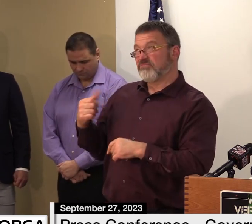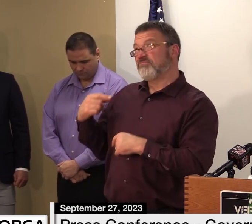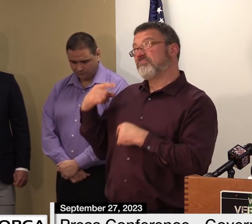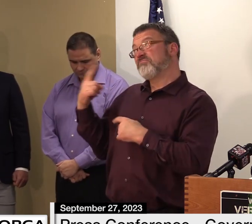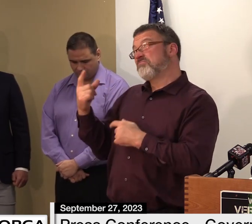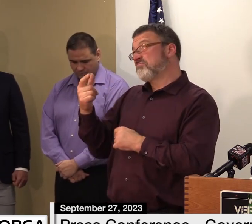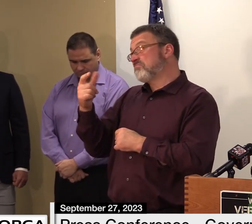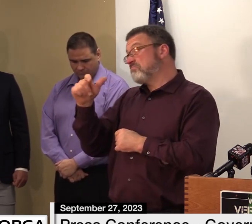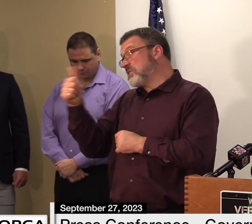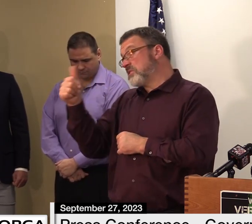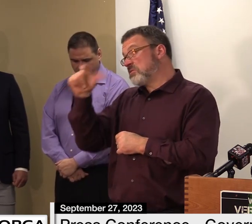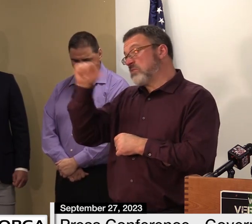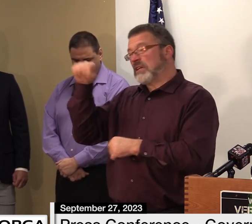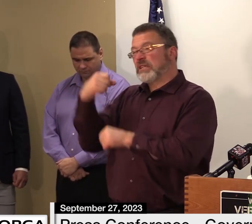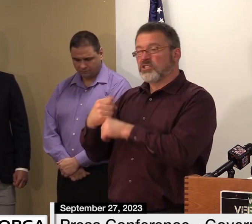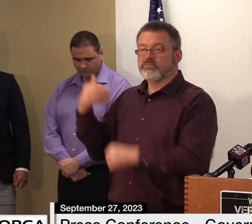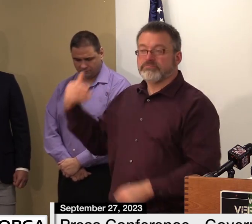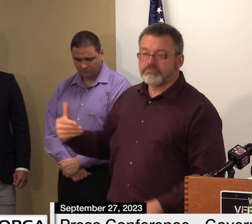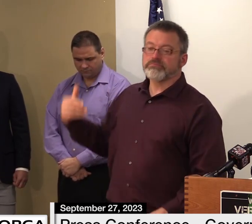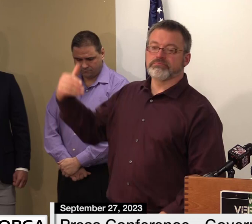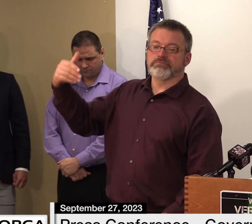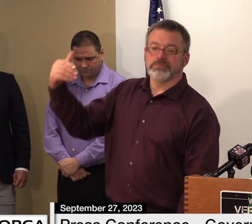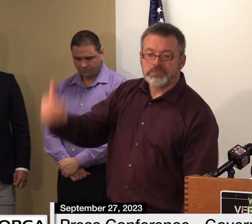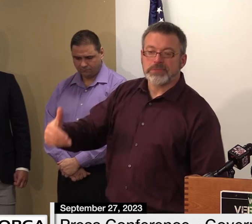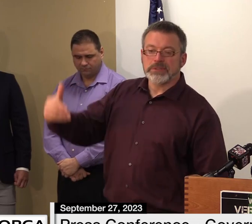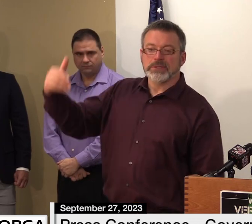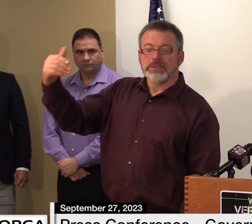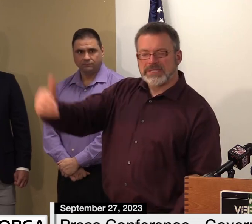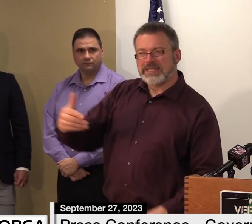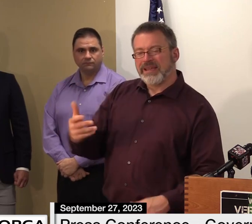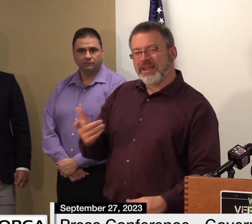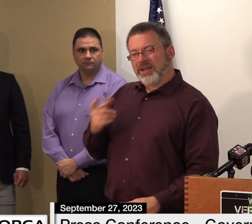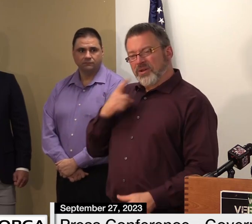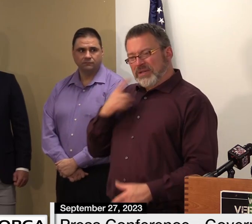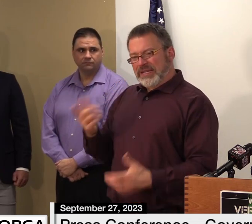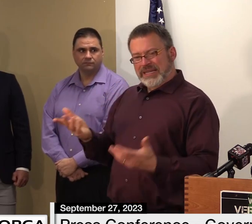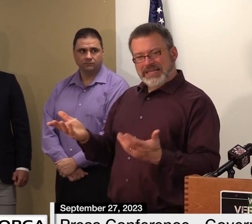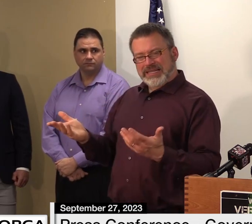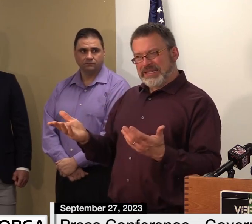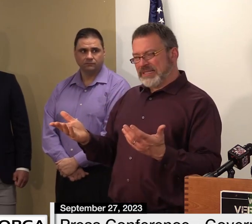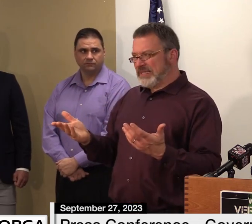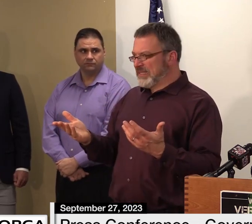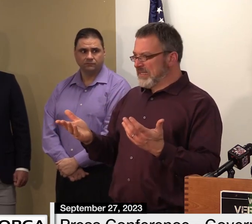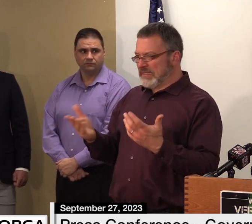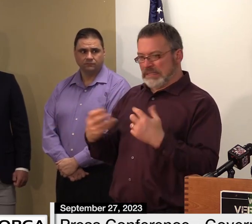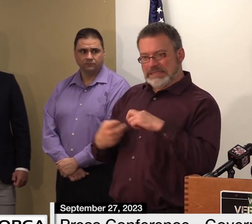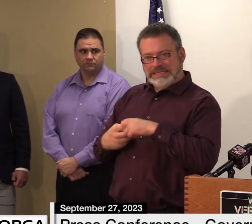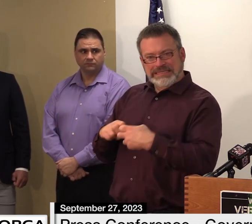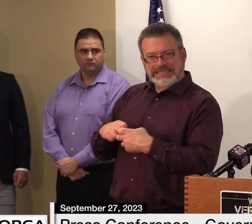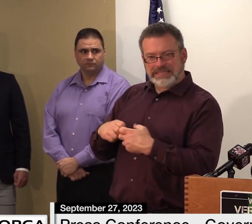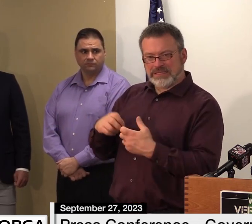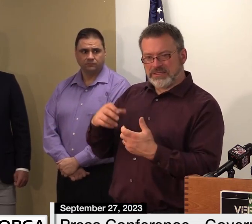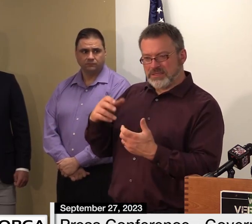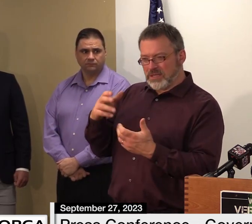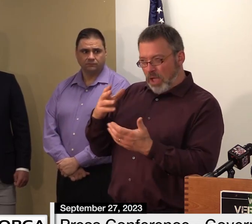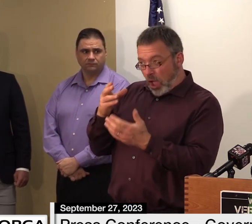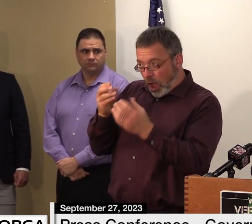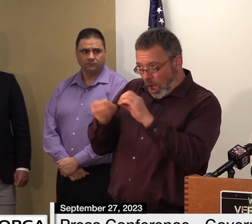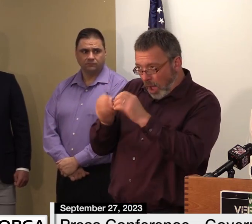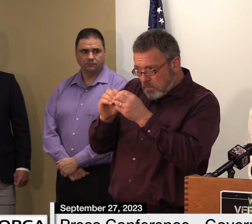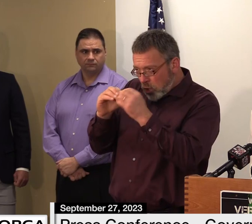more difficult in some respects because of the close numbers. And so we'll see how it all plays out.